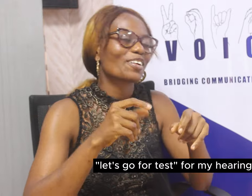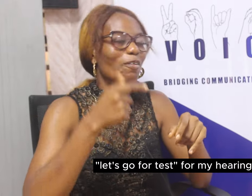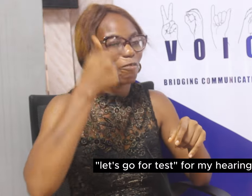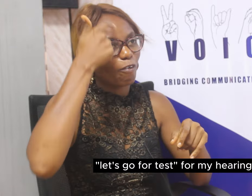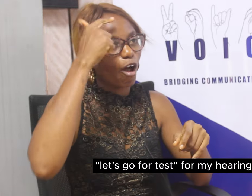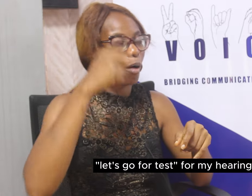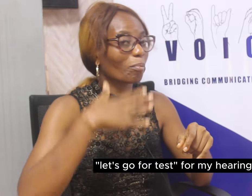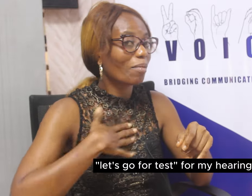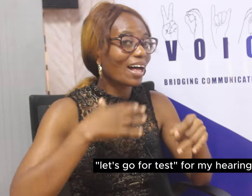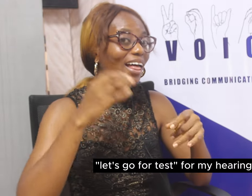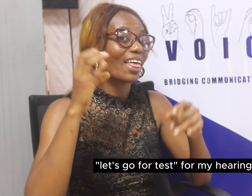from